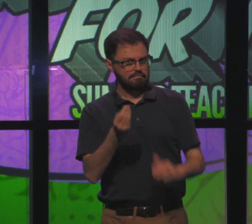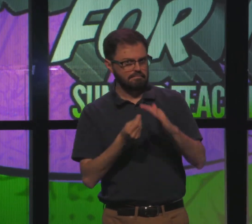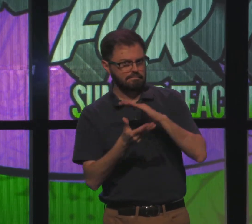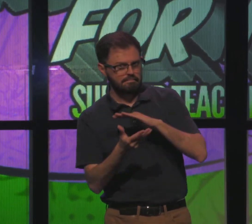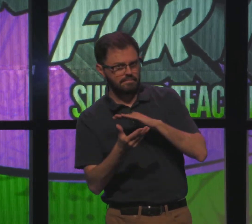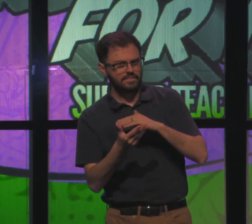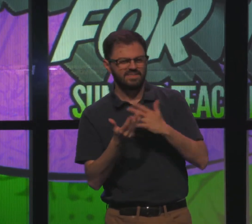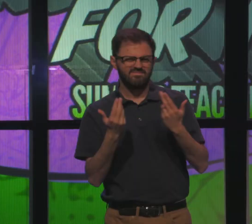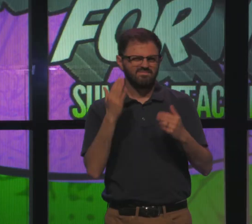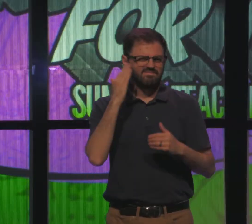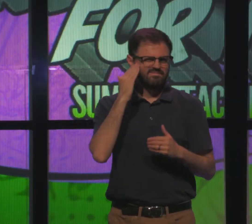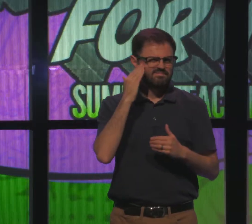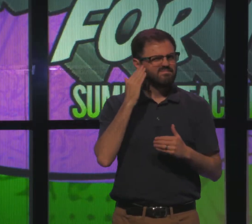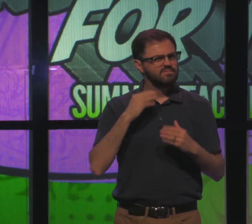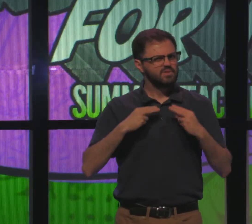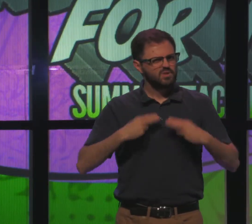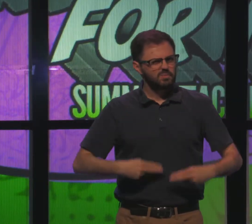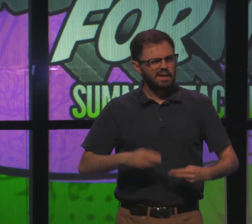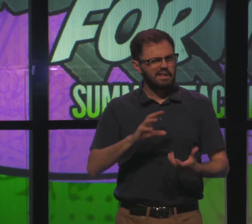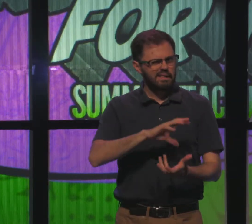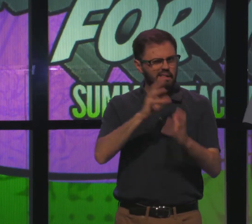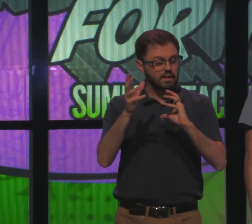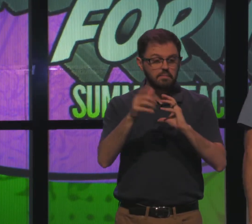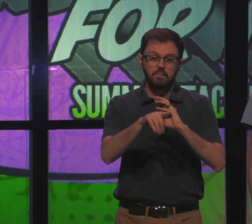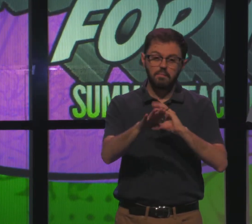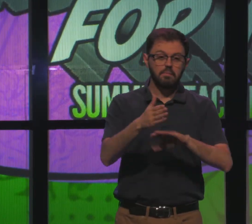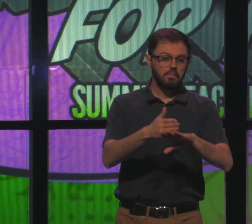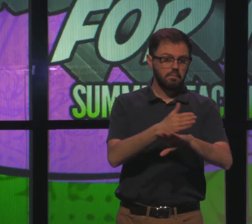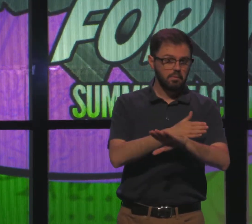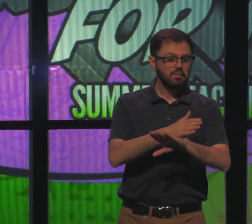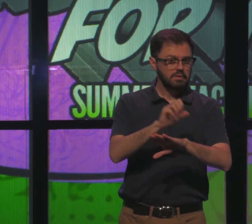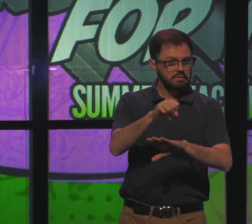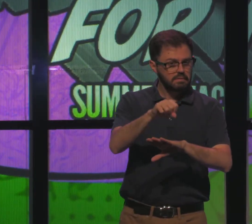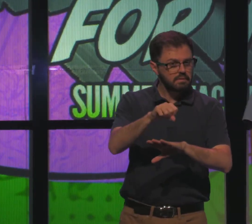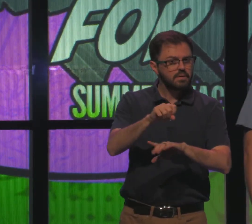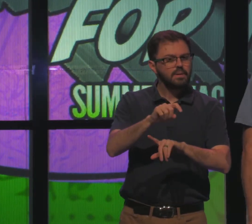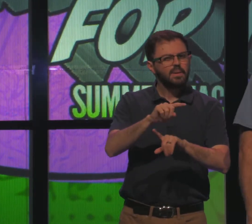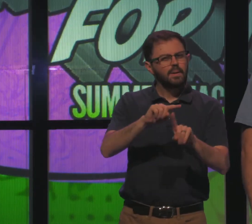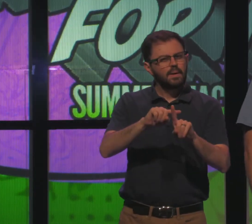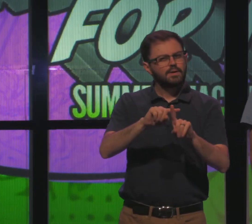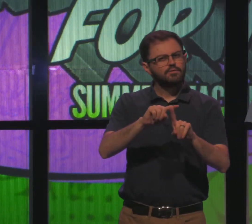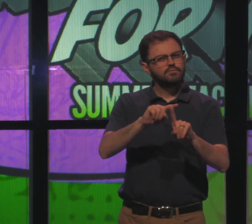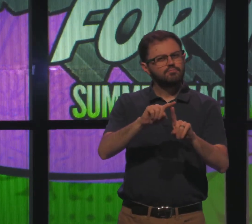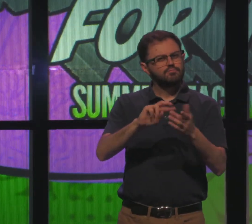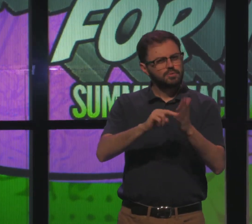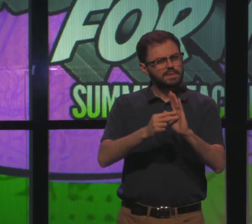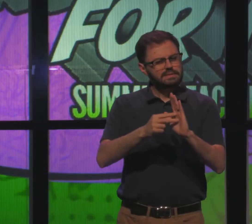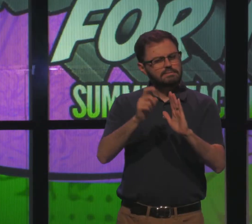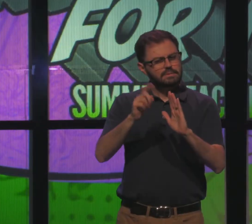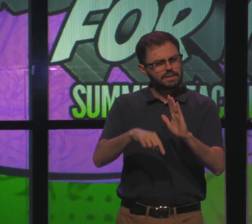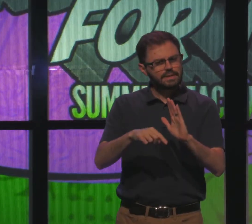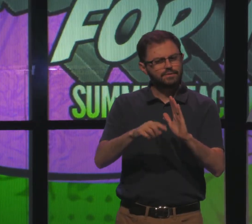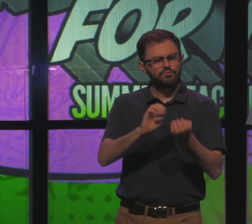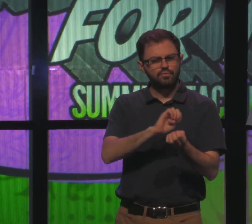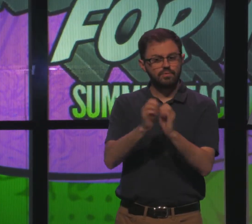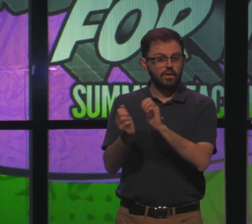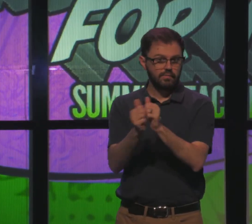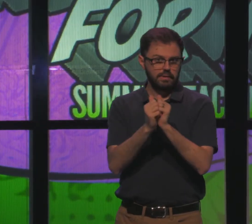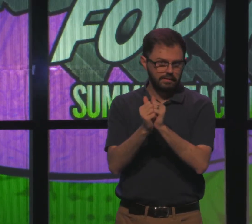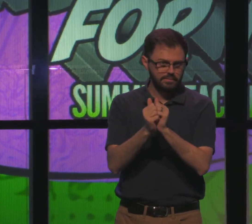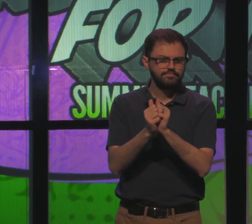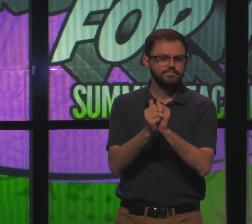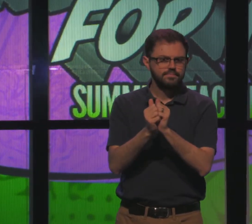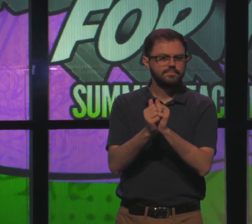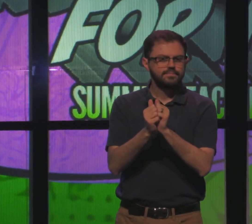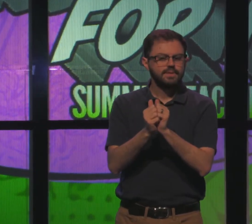Humanity's kind of jacked up. And you're getting better. And so we're going to have to evolve together. And here's the deal. As you continue